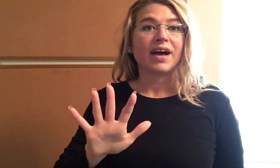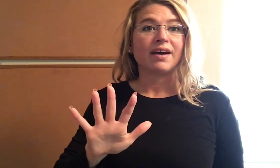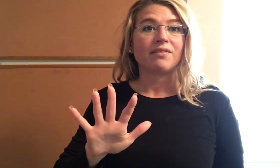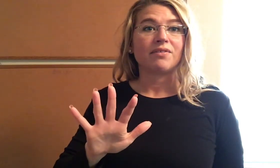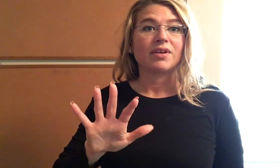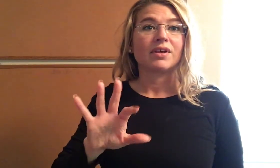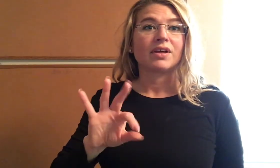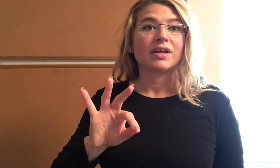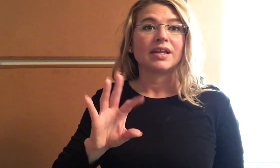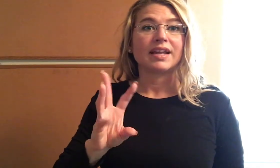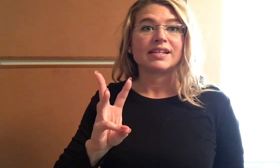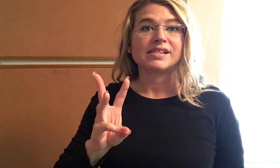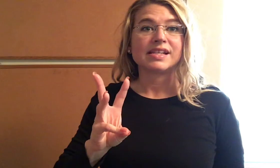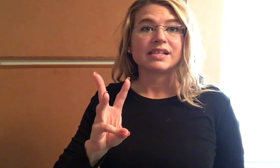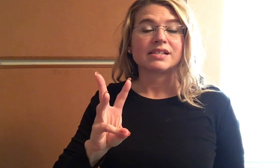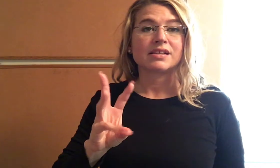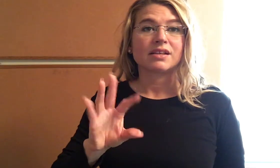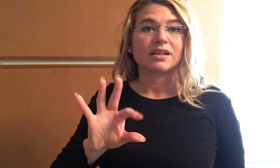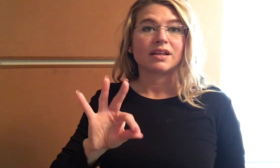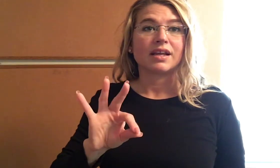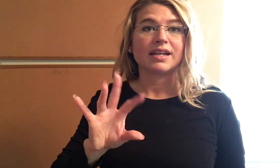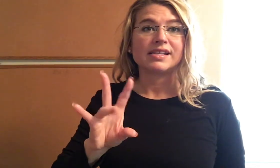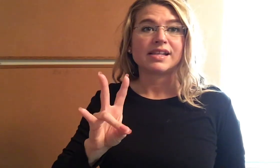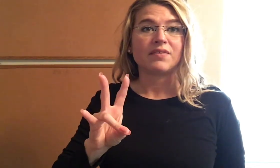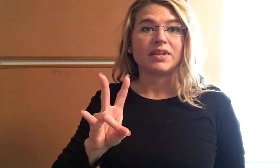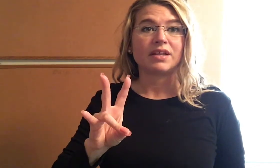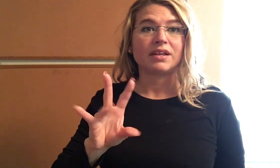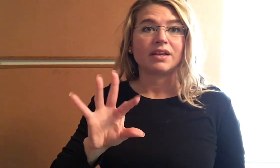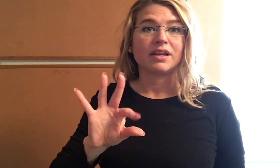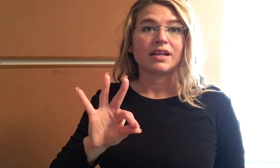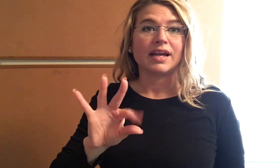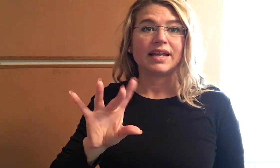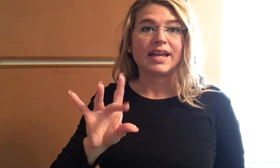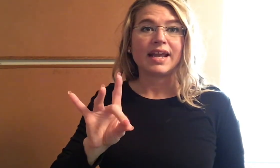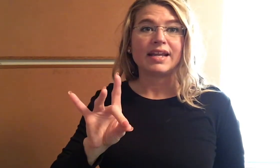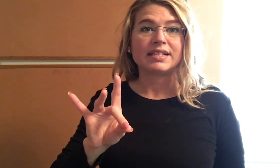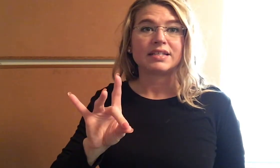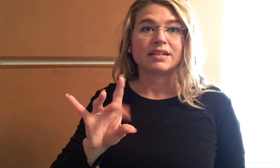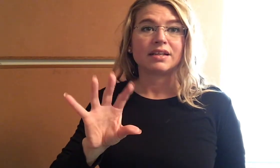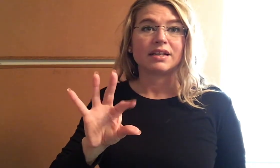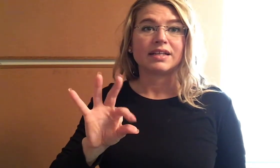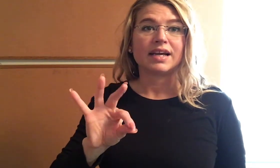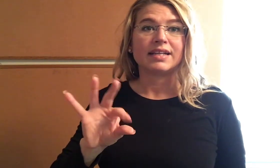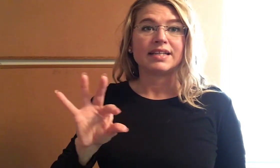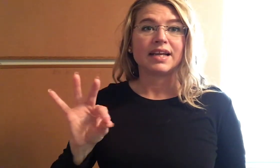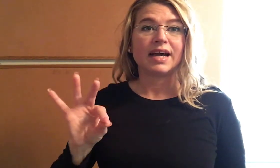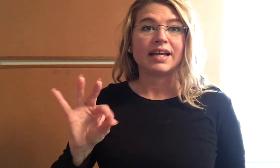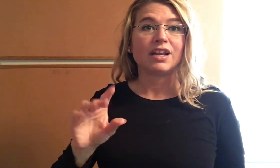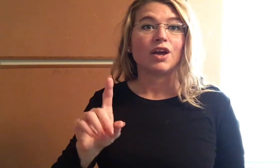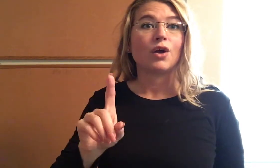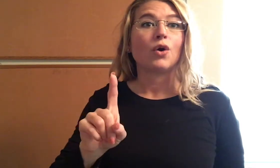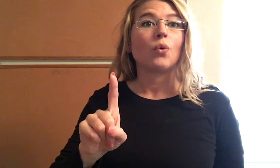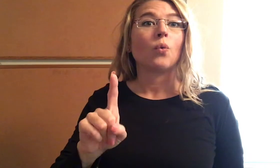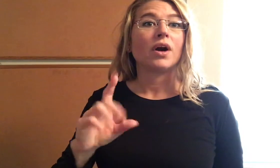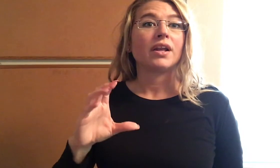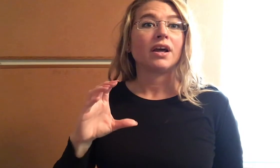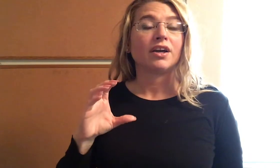95, 96, 97, 98, 99,